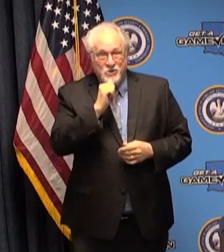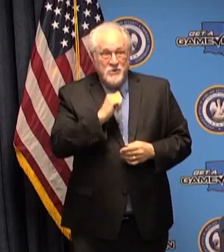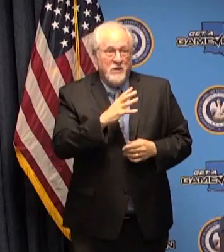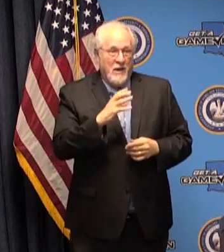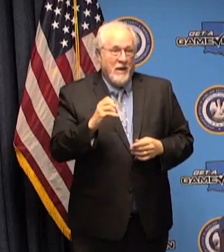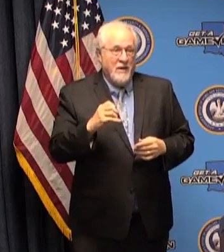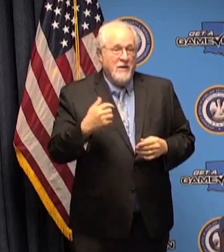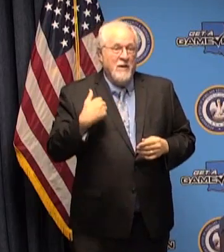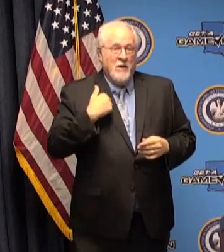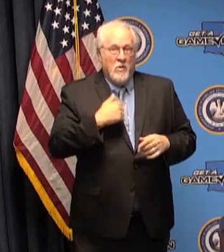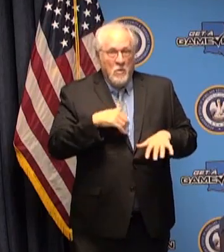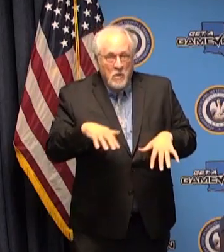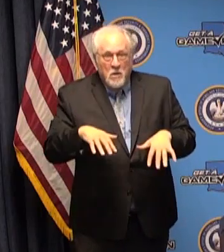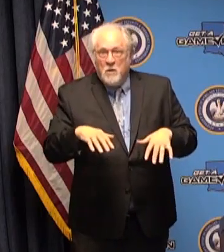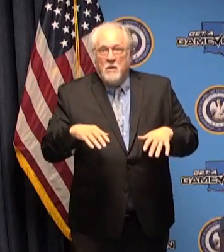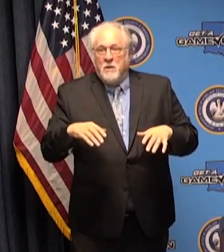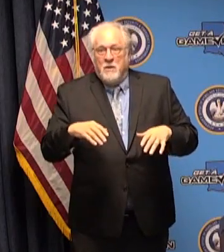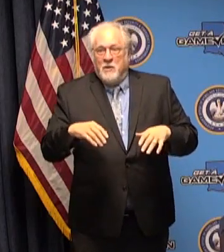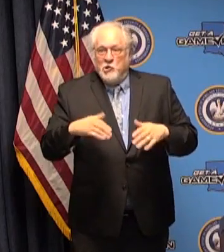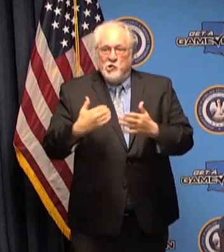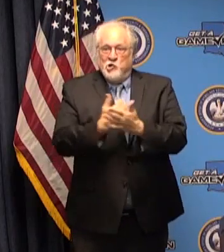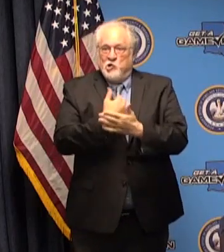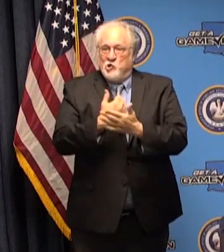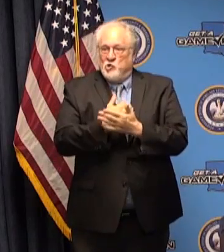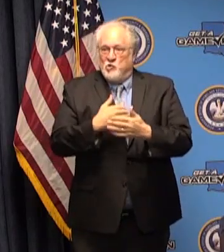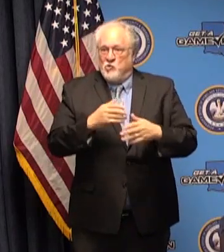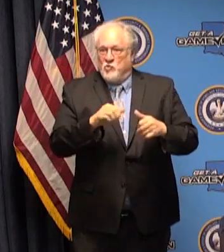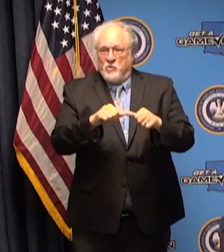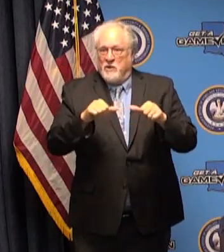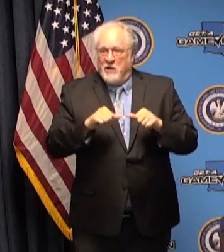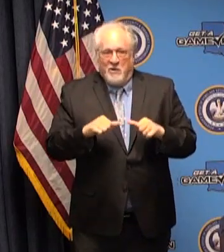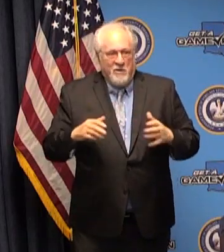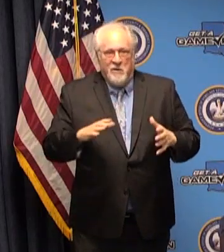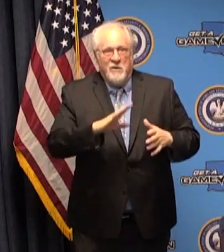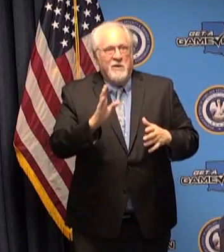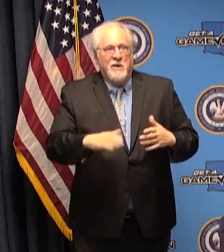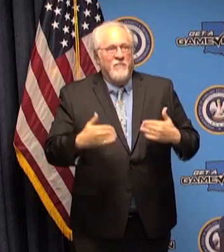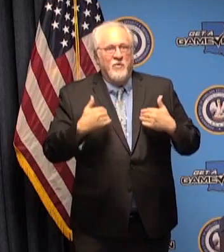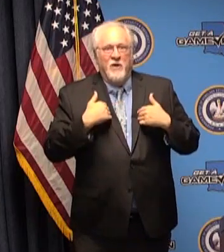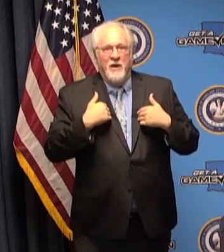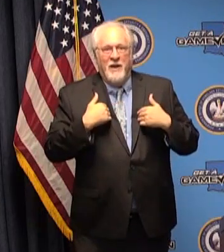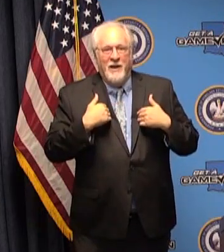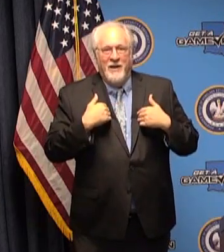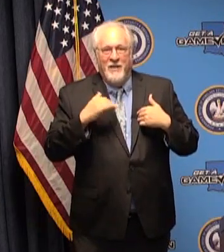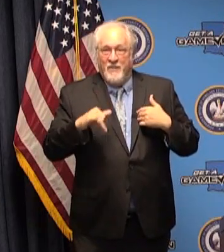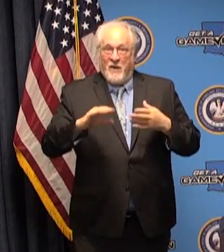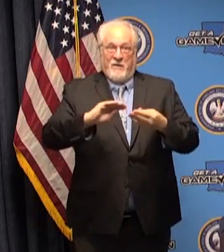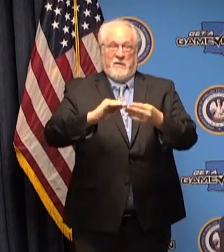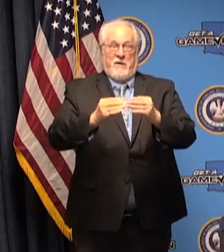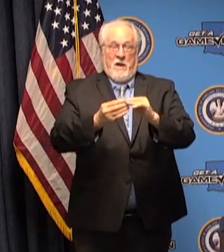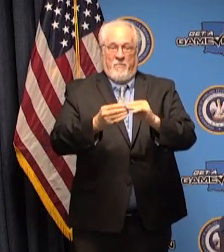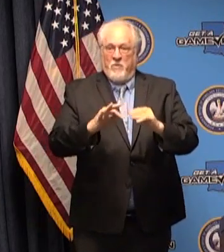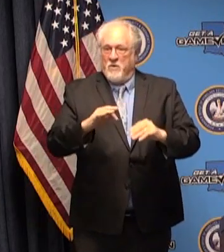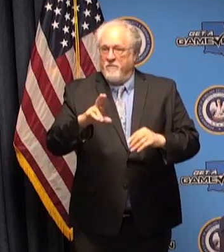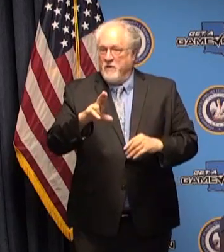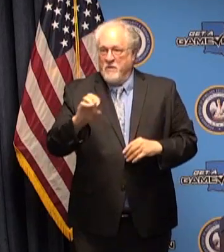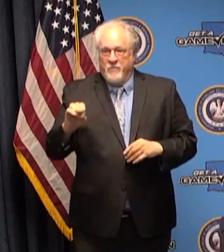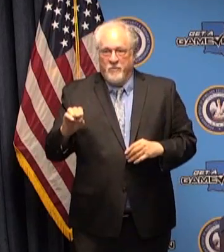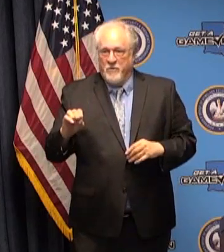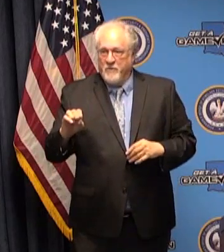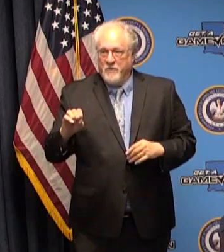patient. We're sort of in uncharted territory. We have never had the volume of